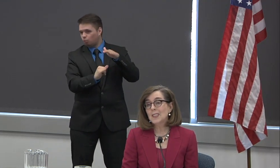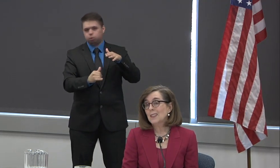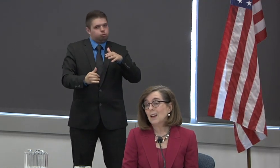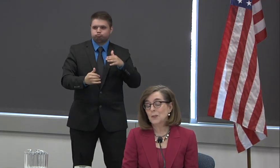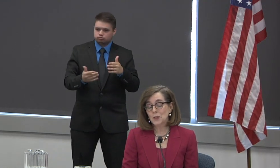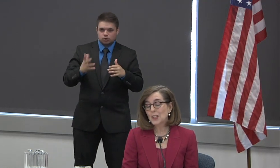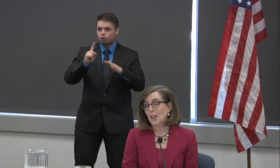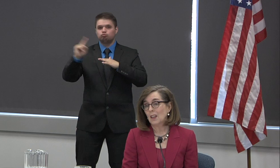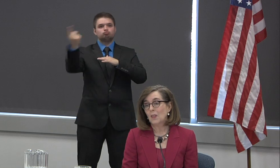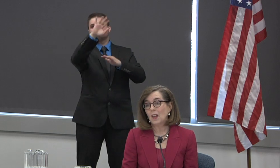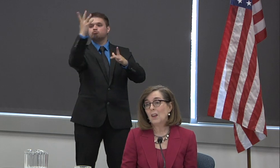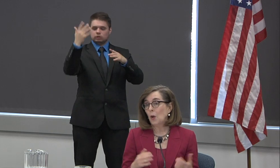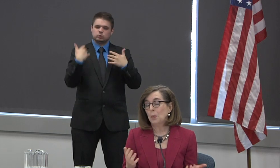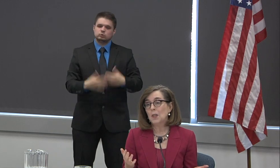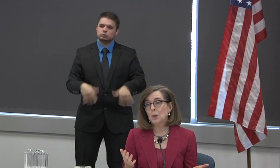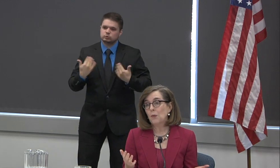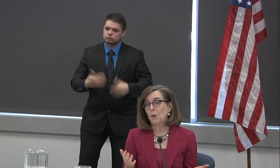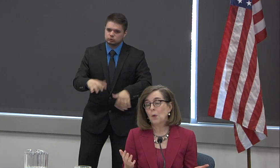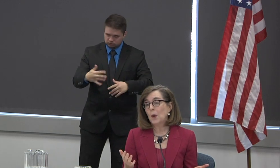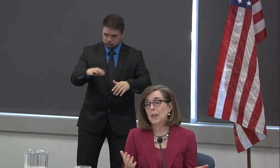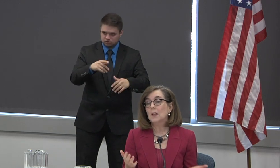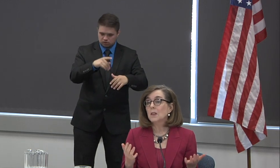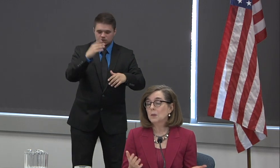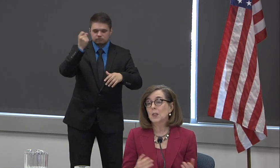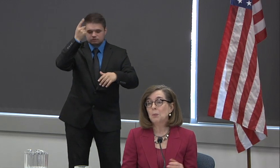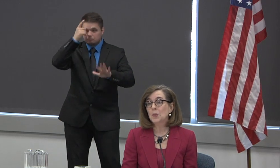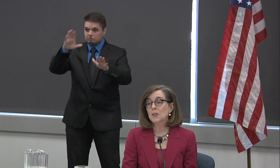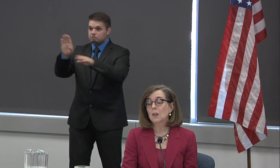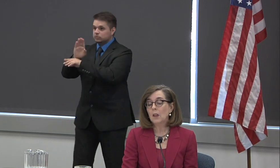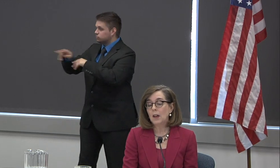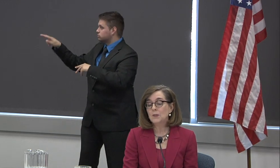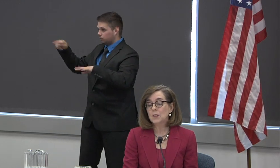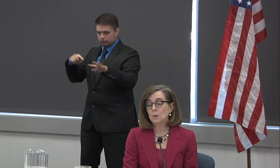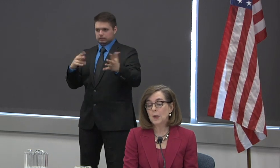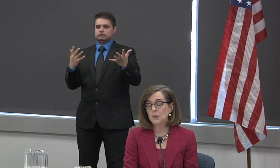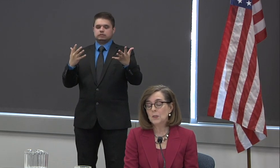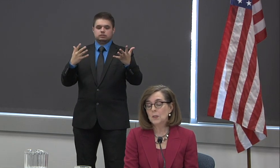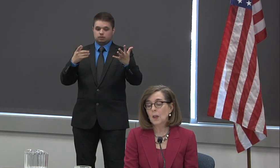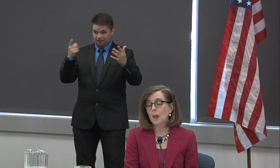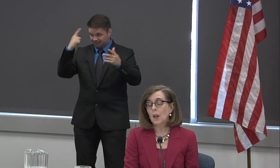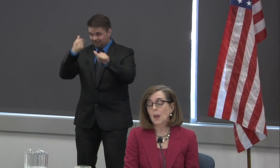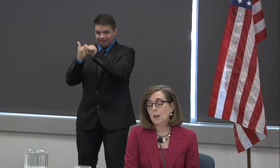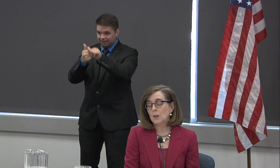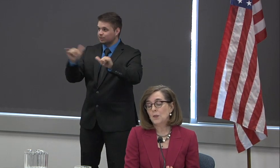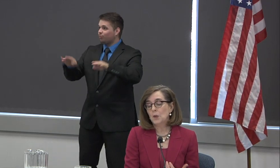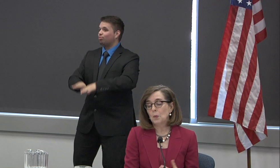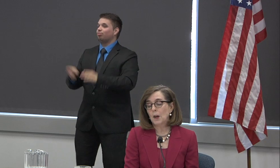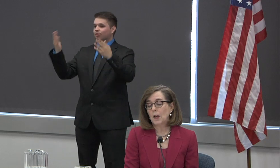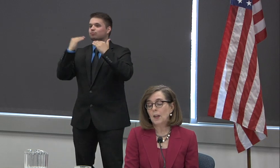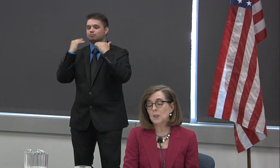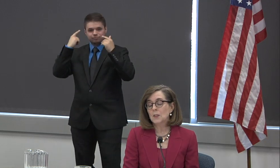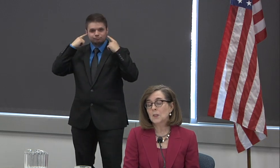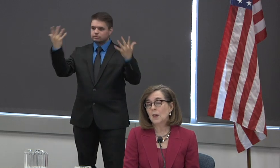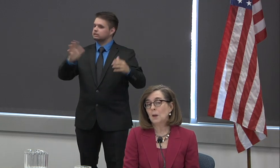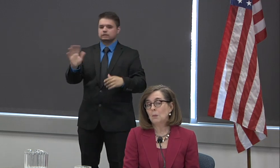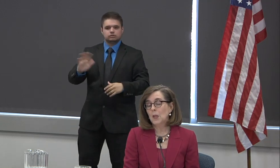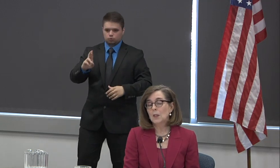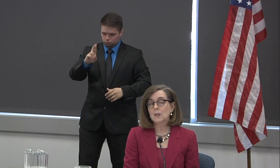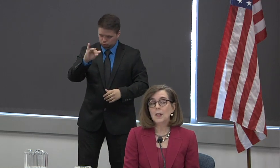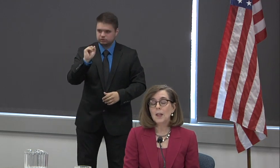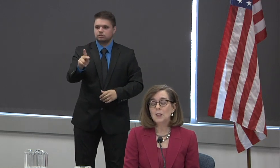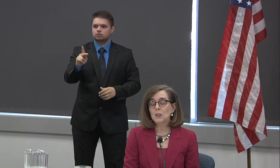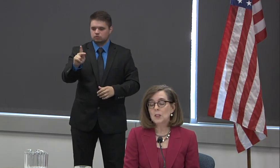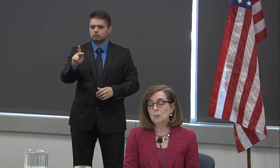to understand that opening before we're ready literally puts lives at risk. And in a few rare cases,